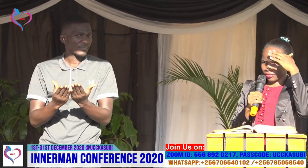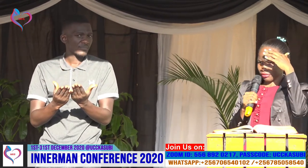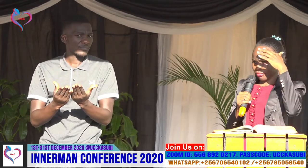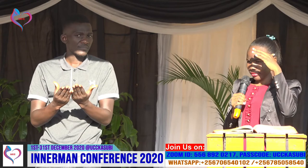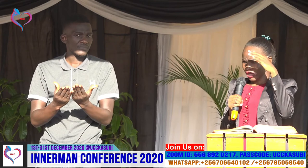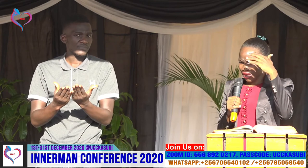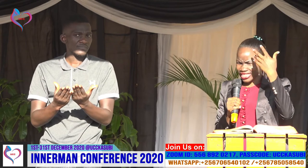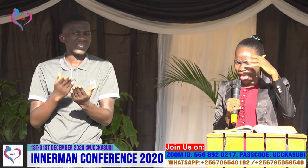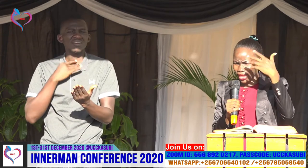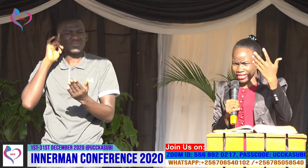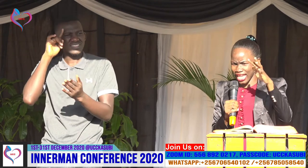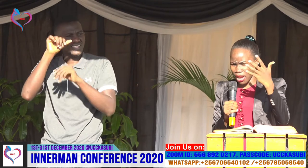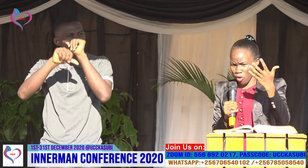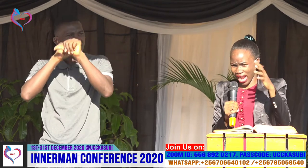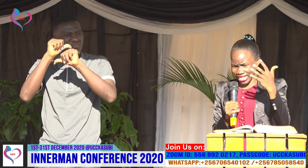envisage a scenario